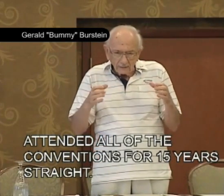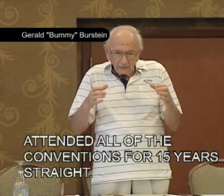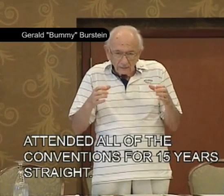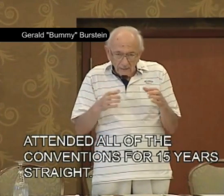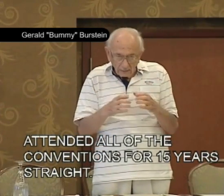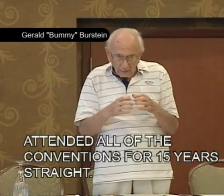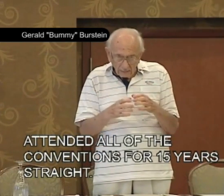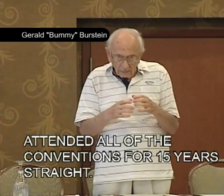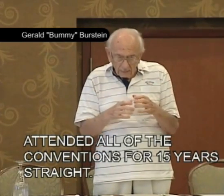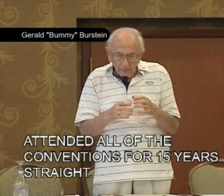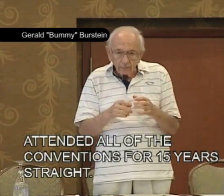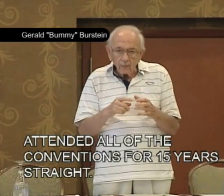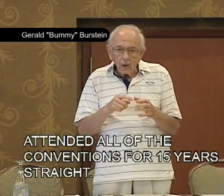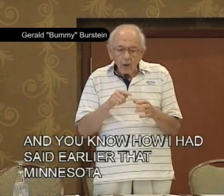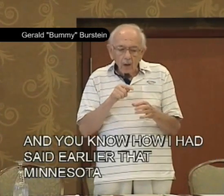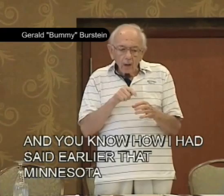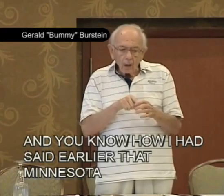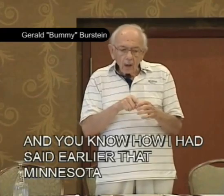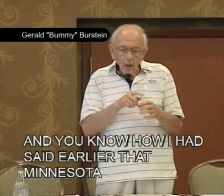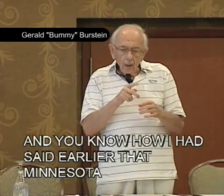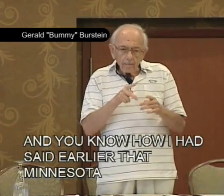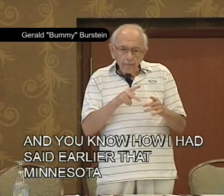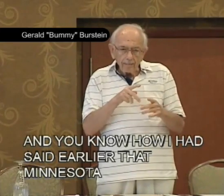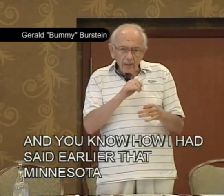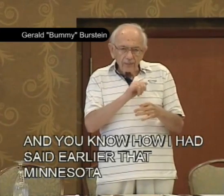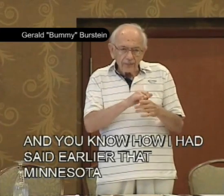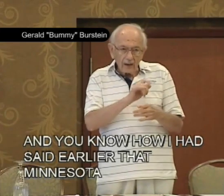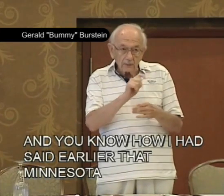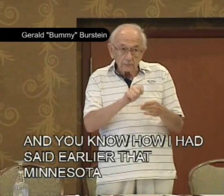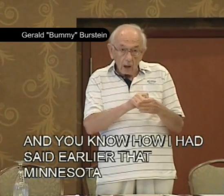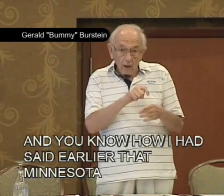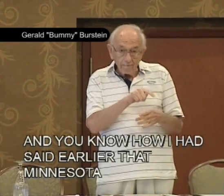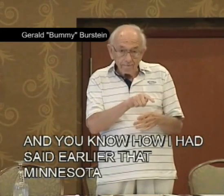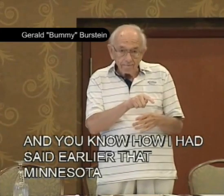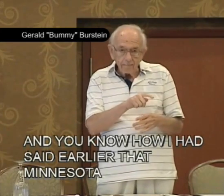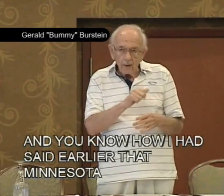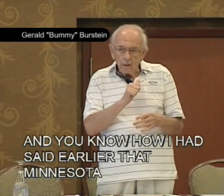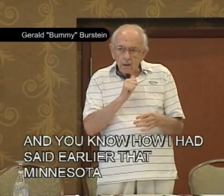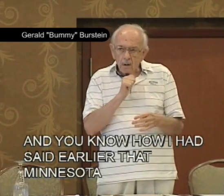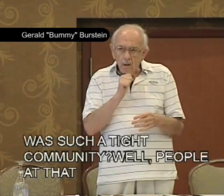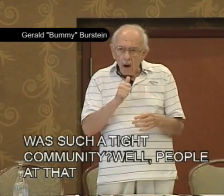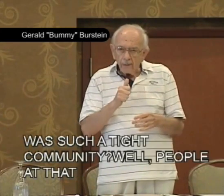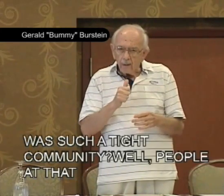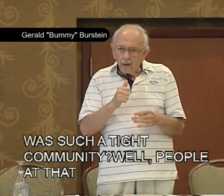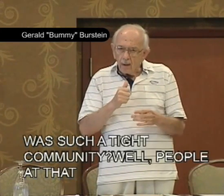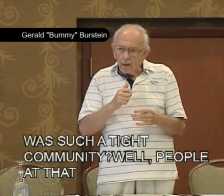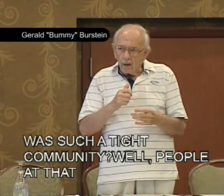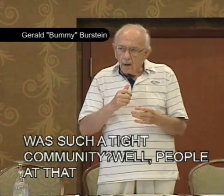and you know how I had said earlier that Minnesota was such a tight community well people at that time